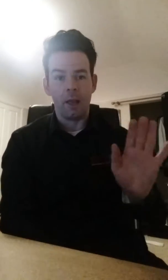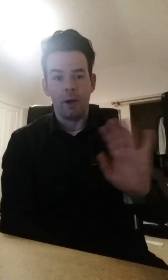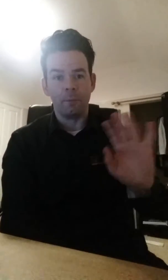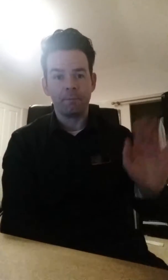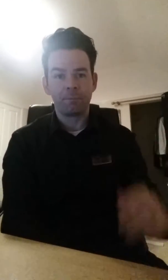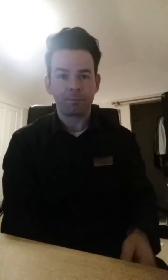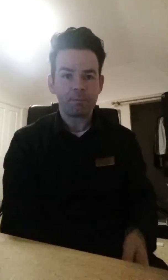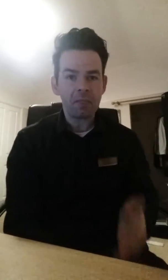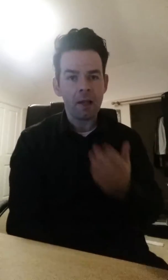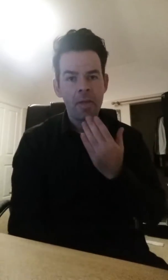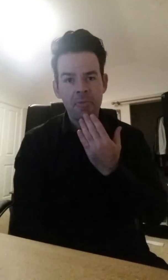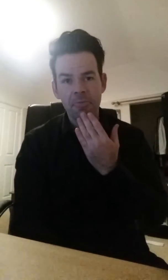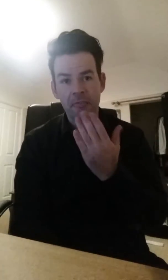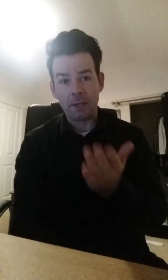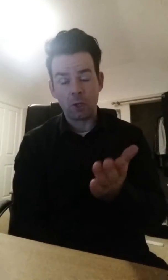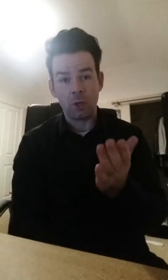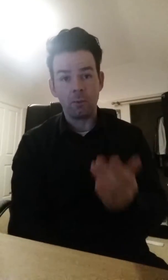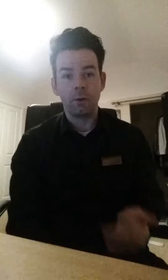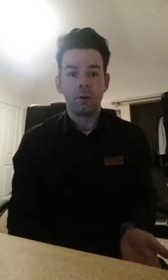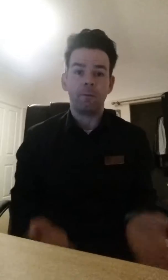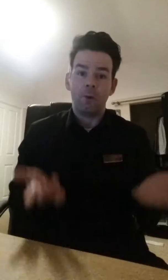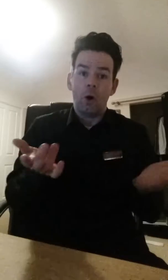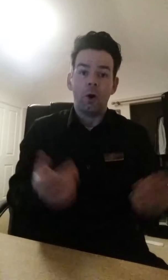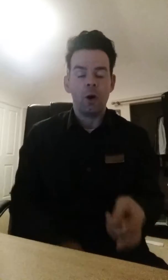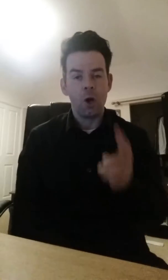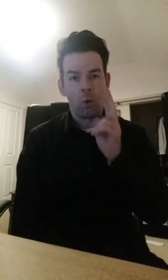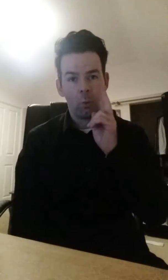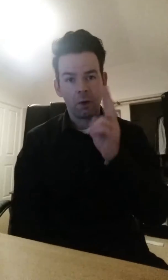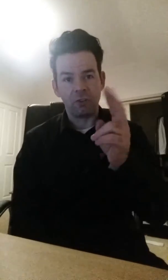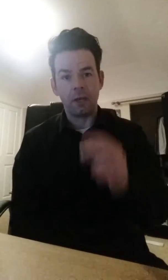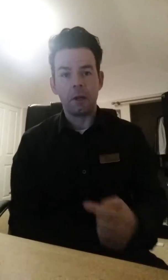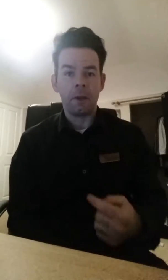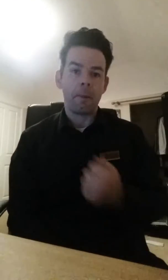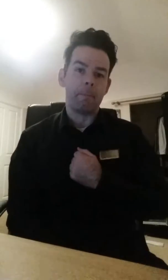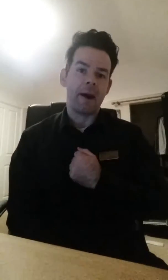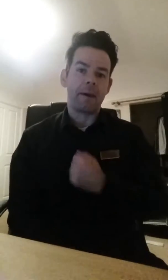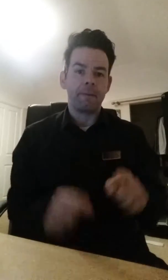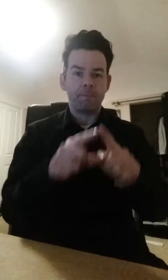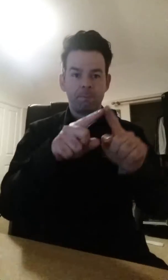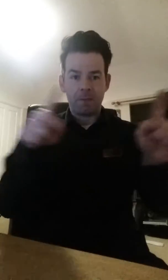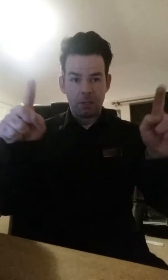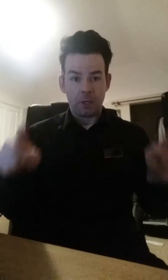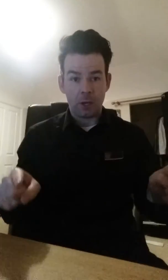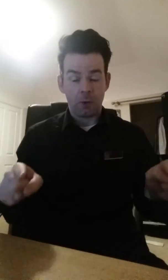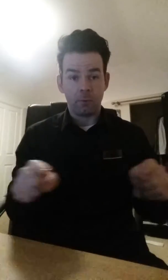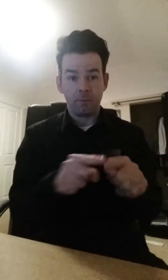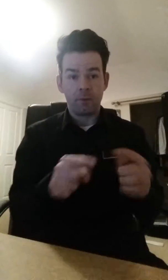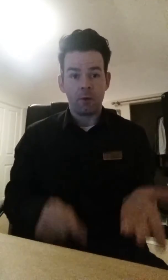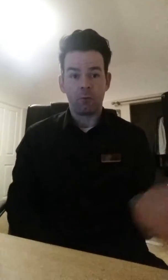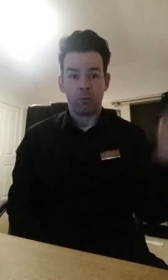Hello, thank you for watching my video